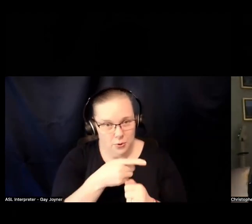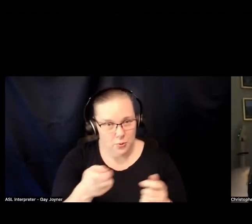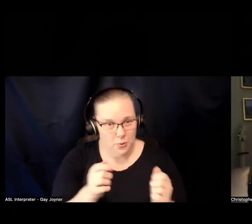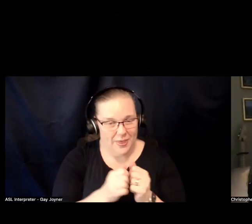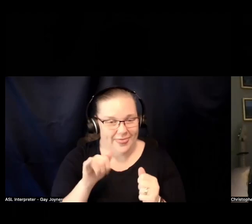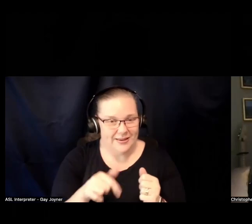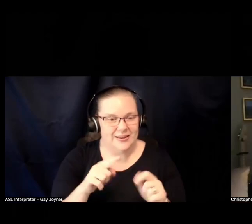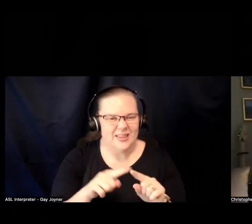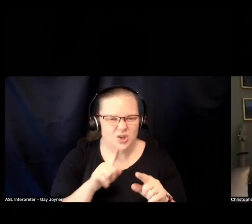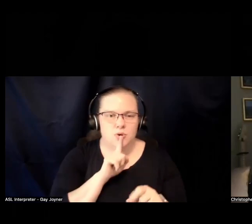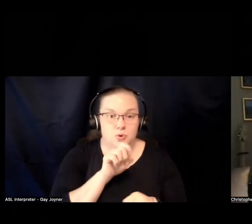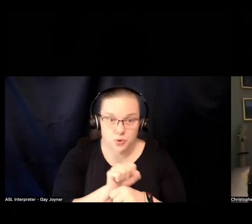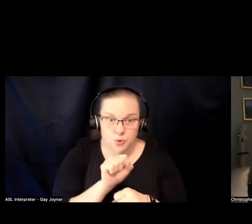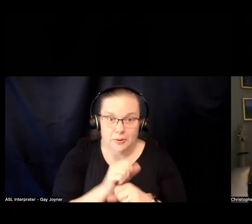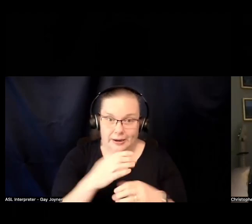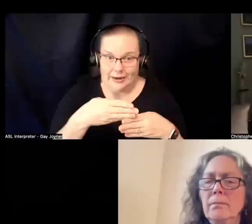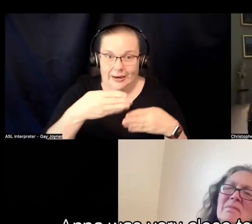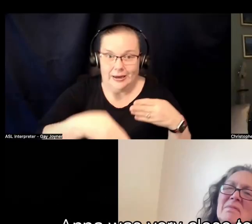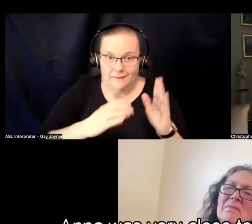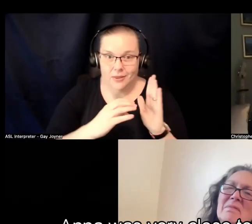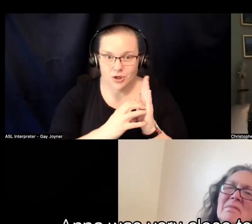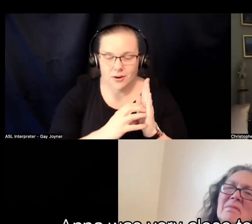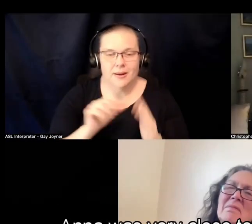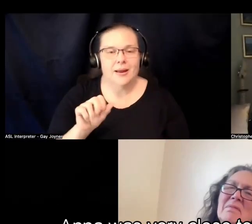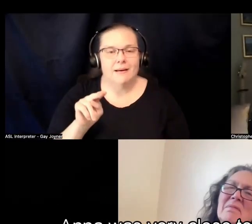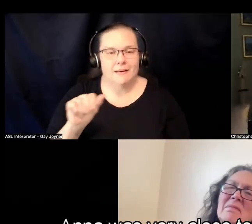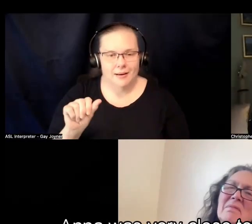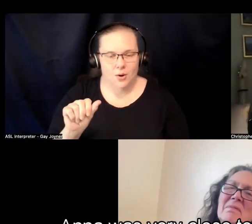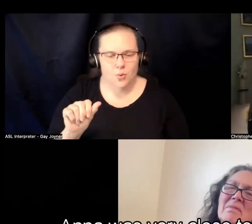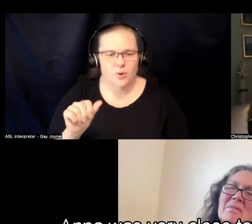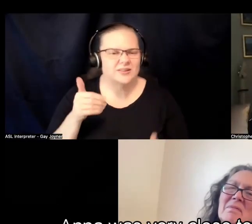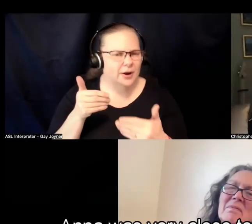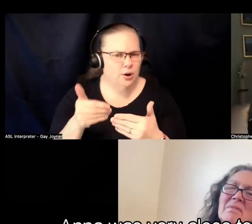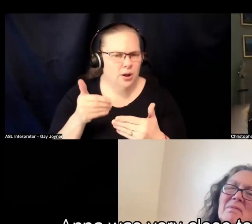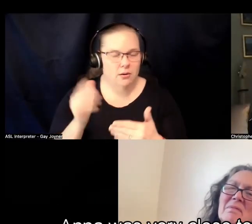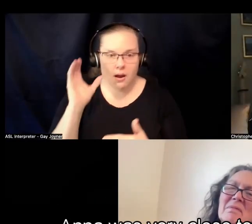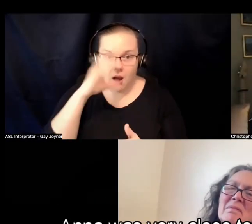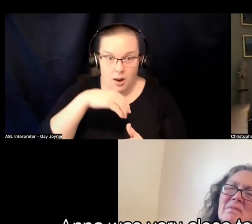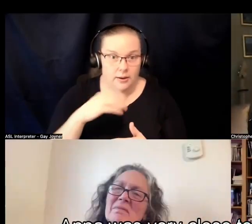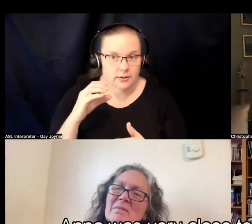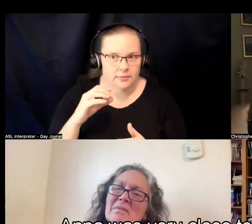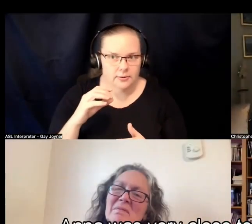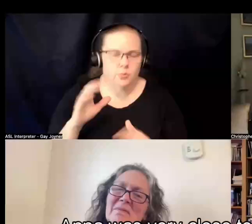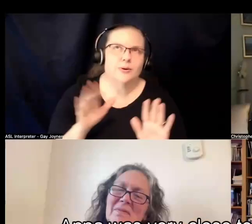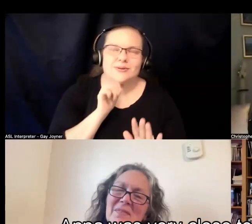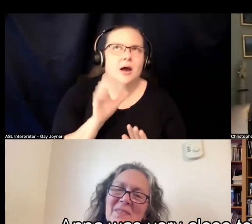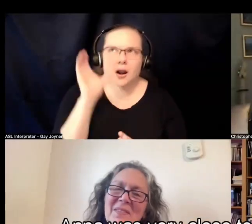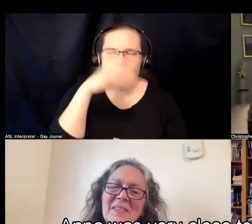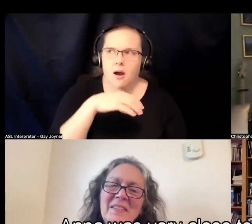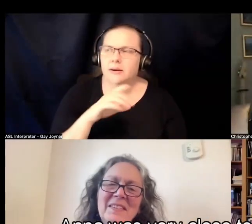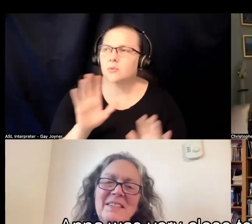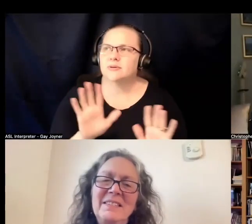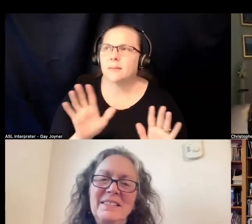of the chapter. Anna was very close to, oddly enough, or not odd. It wasn't odd. It